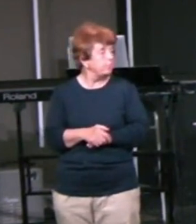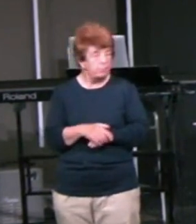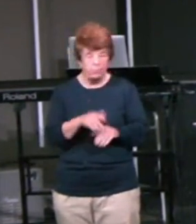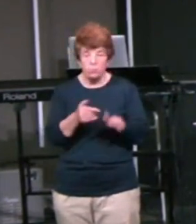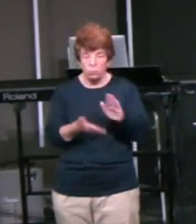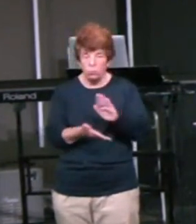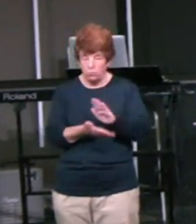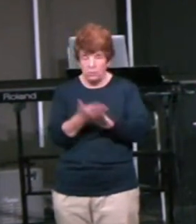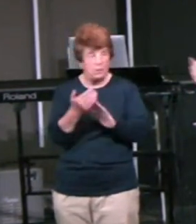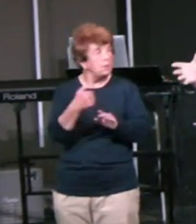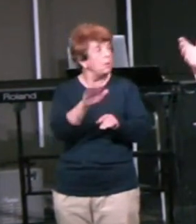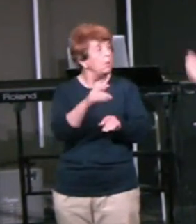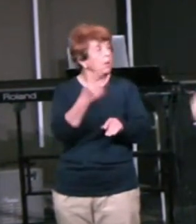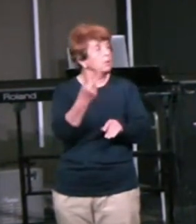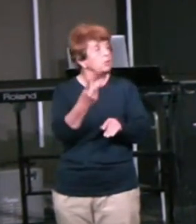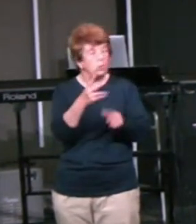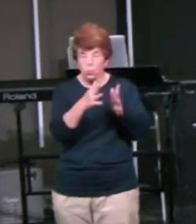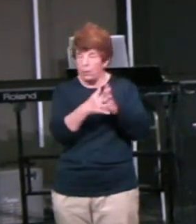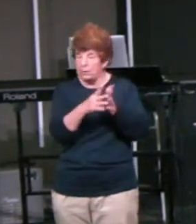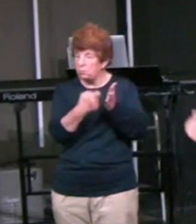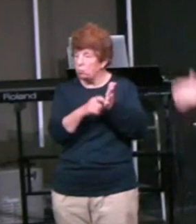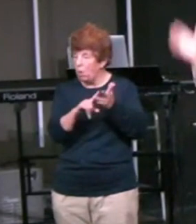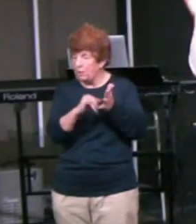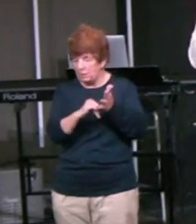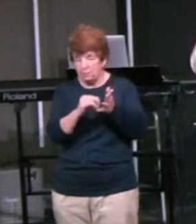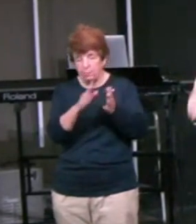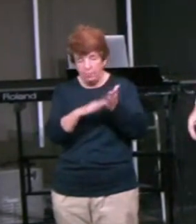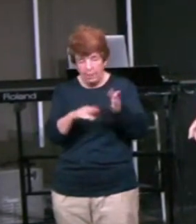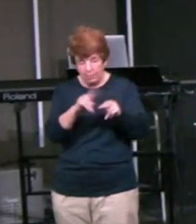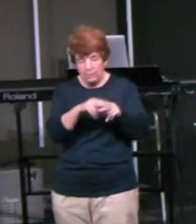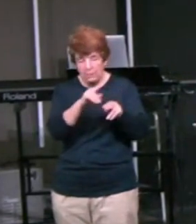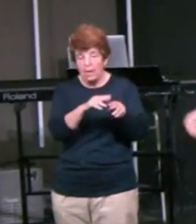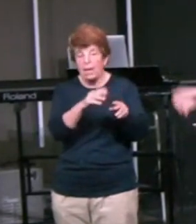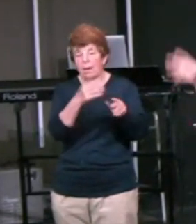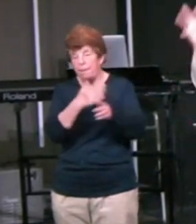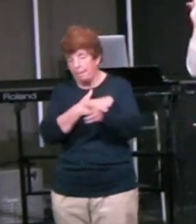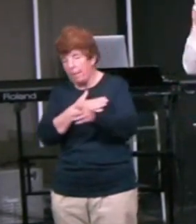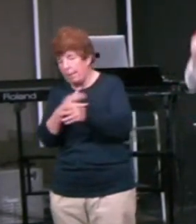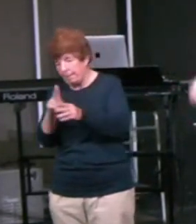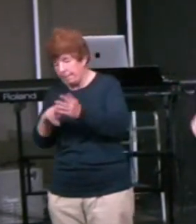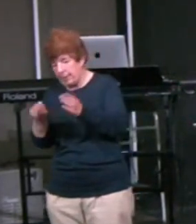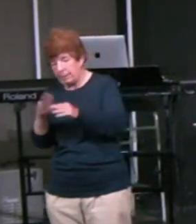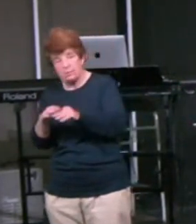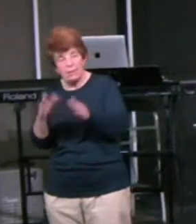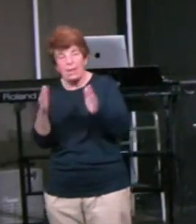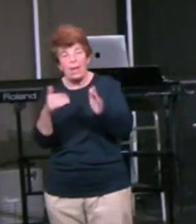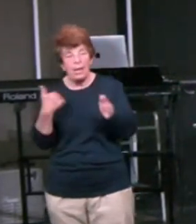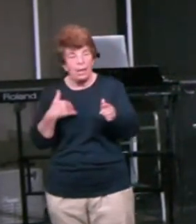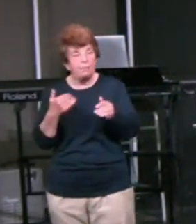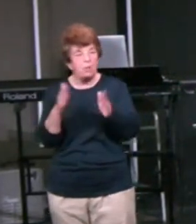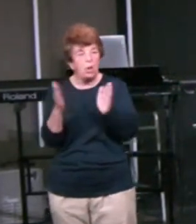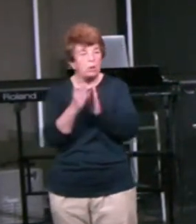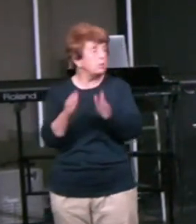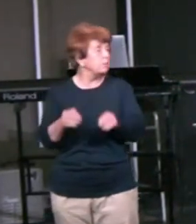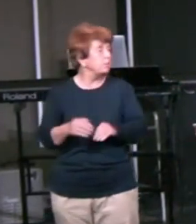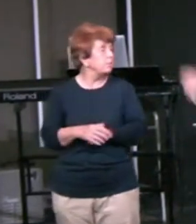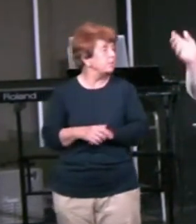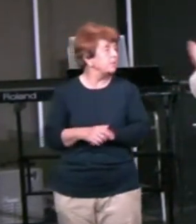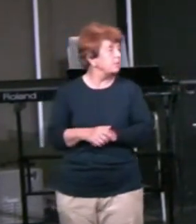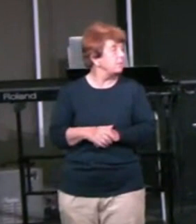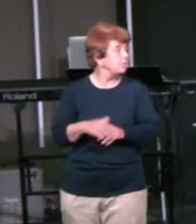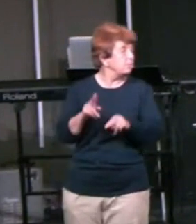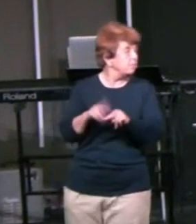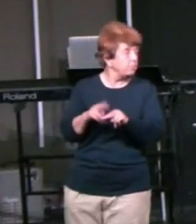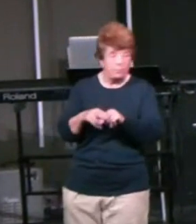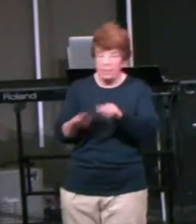While we were away, we spent a couple of weeks at Roz's parents' place and a couple of weeks at my parents' place. They lived fairly close at the time. My